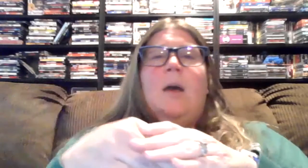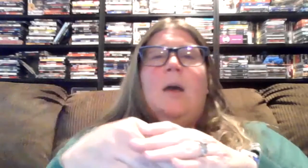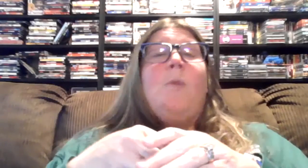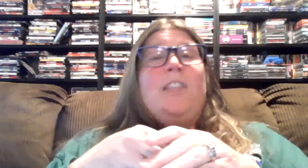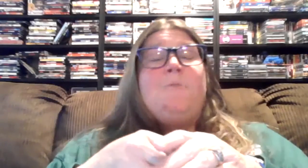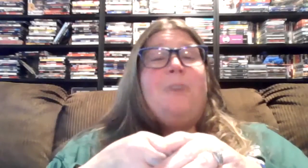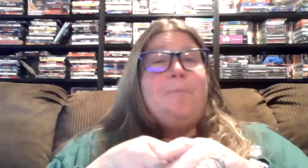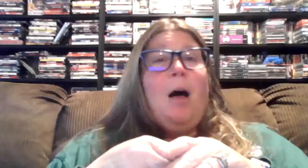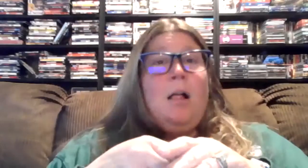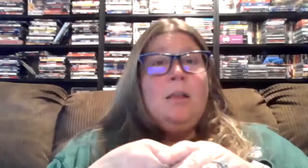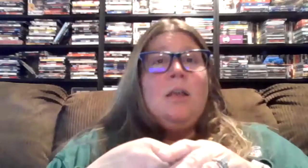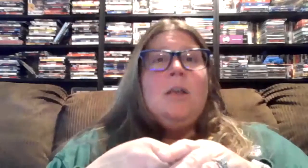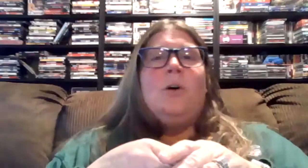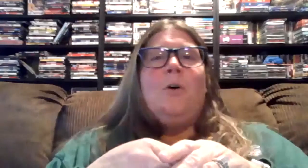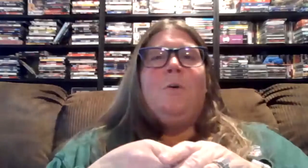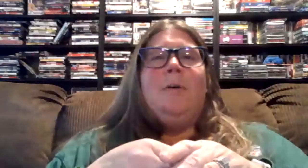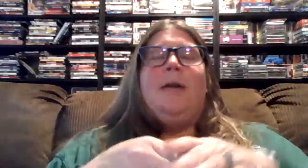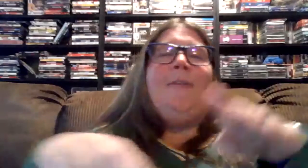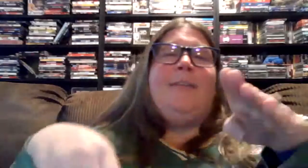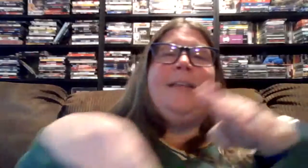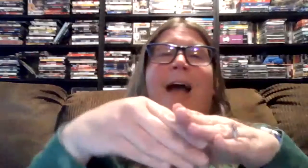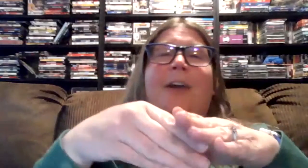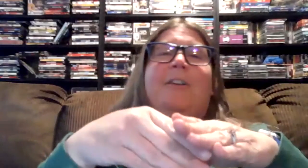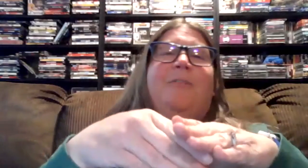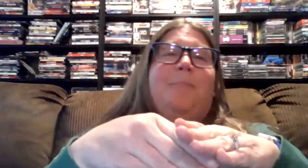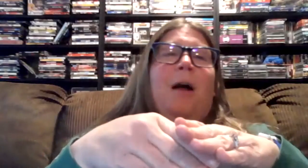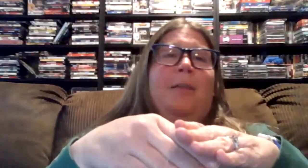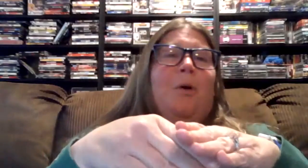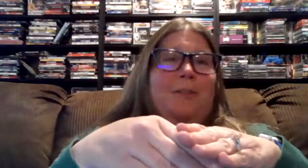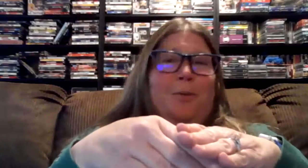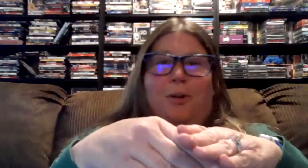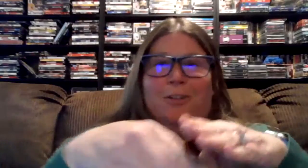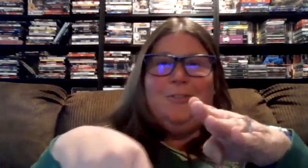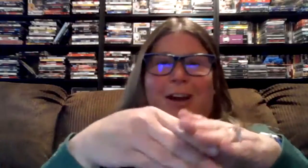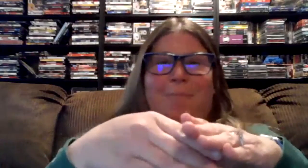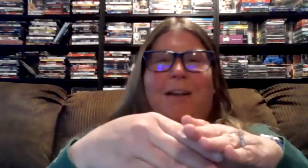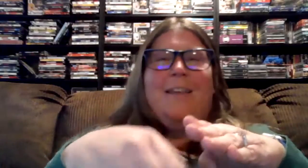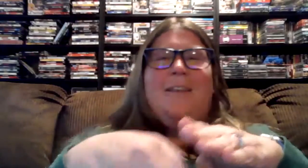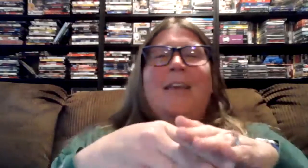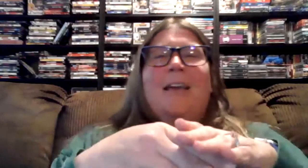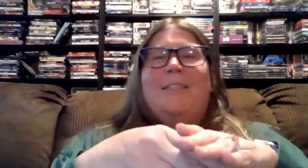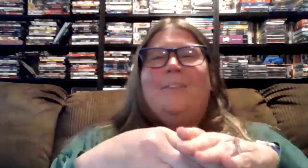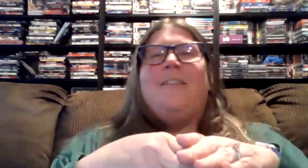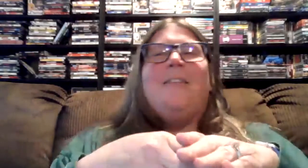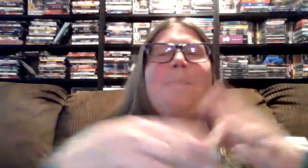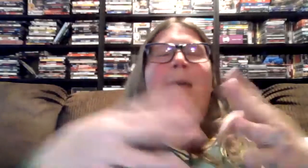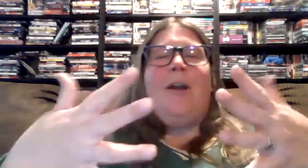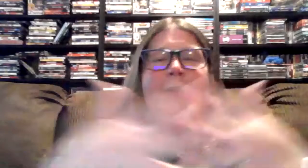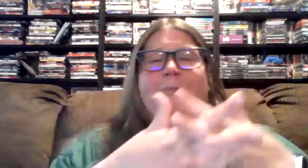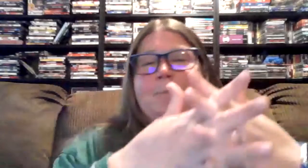We do football. So obviously soccer is football in most of the world, right? But so this is American